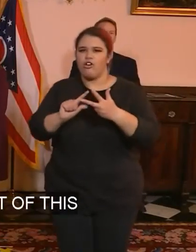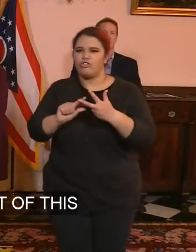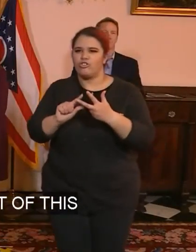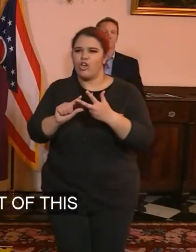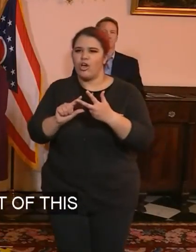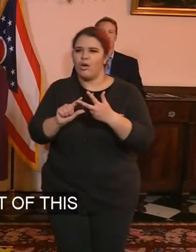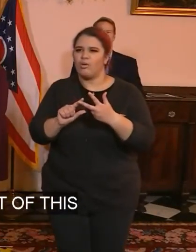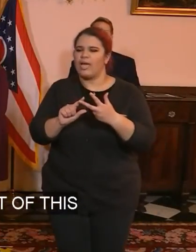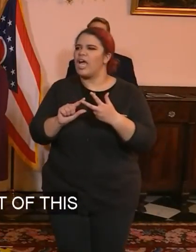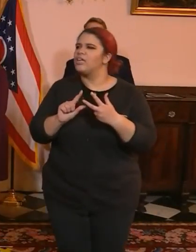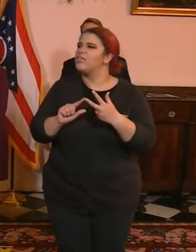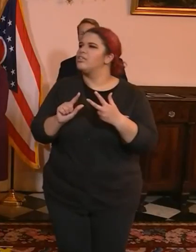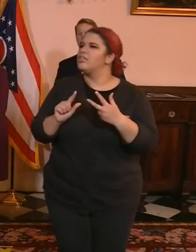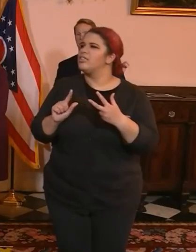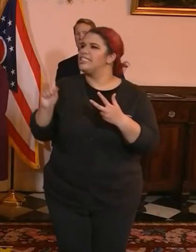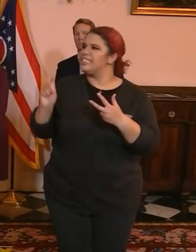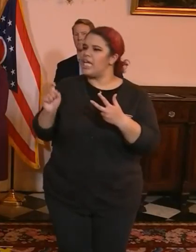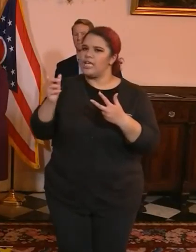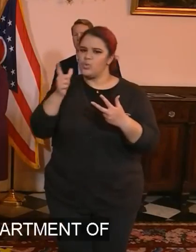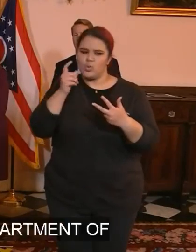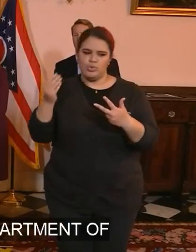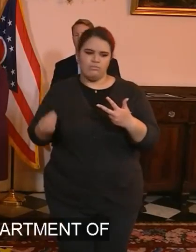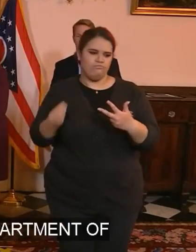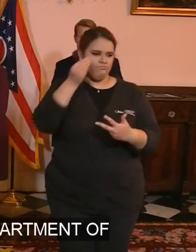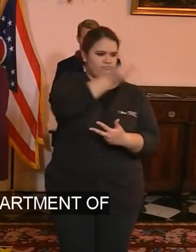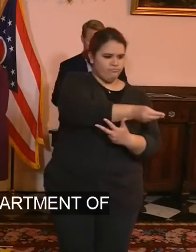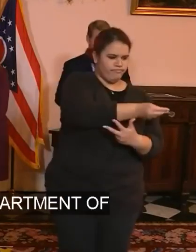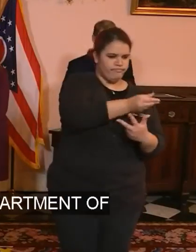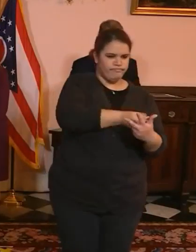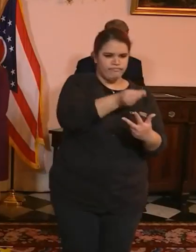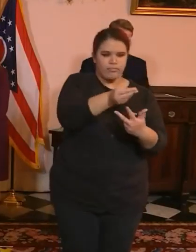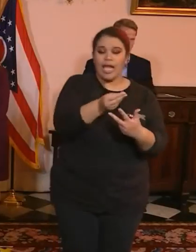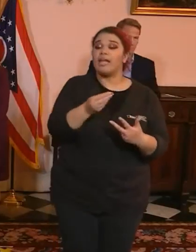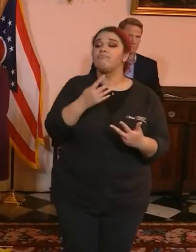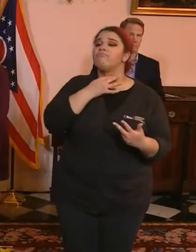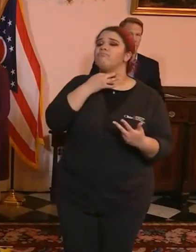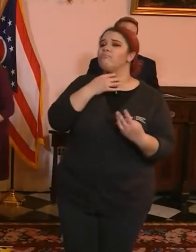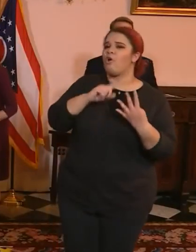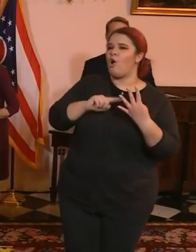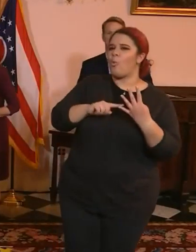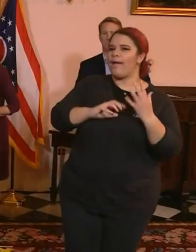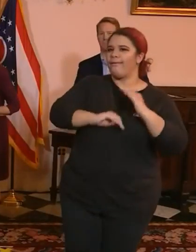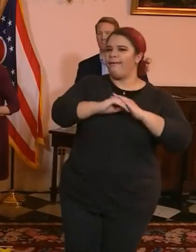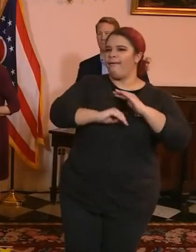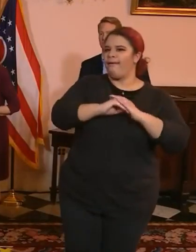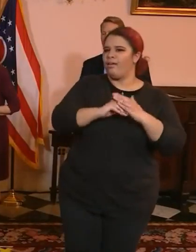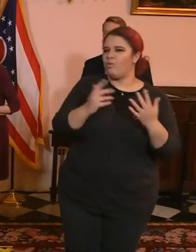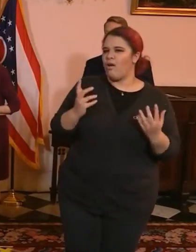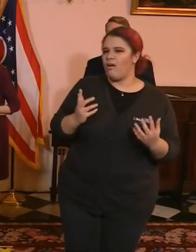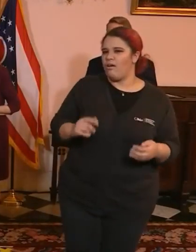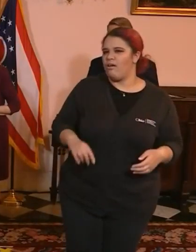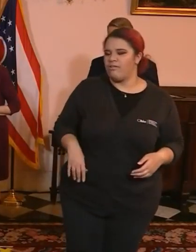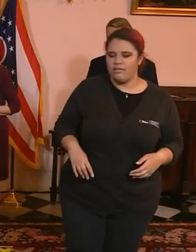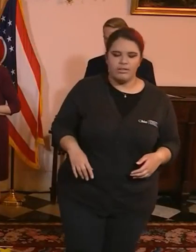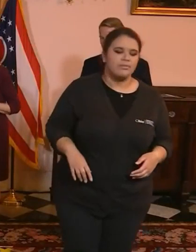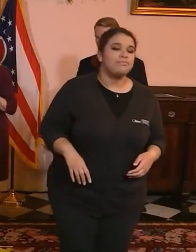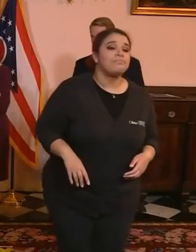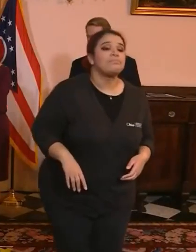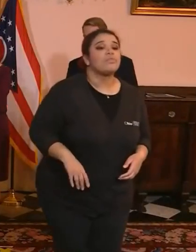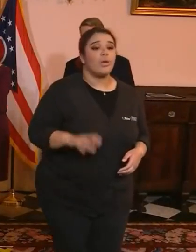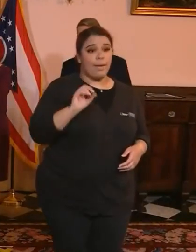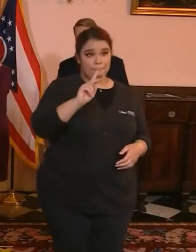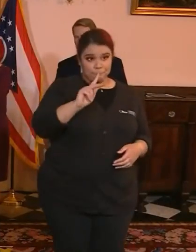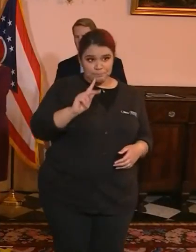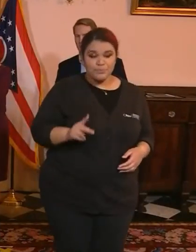is supplying the Ohio Department of Health with their tests and kind of our general testing capacity at this point? So the tests